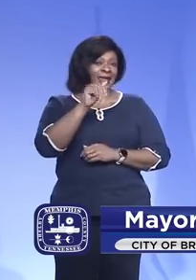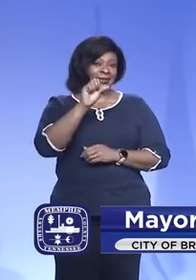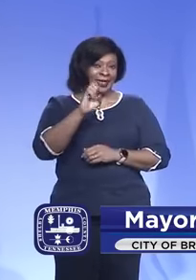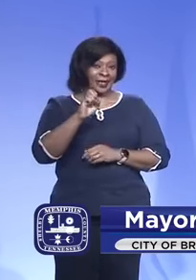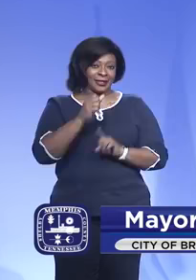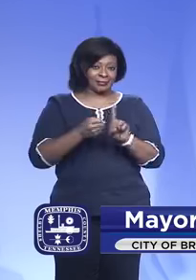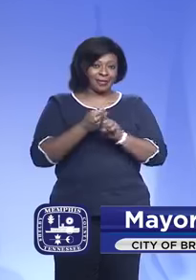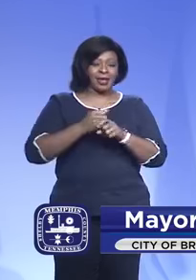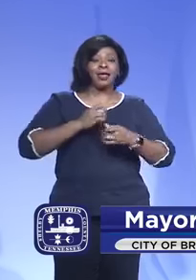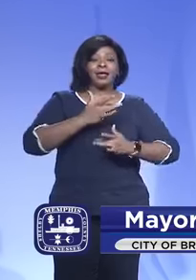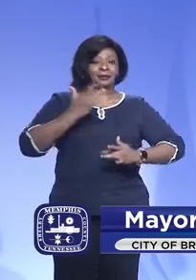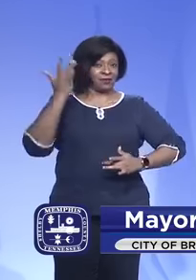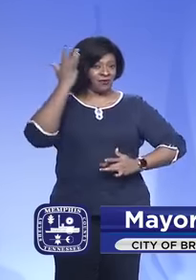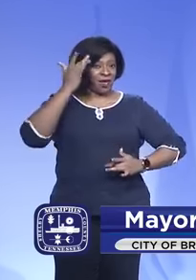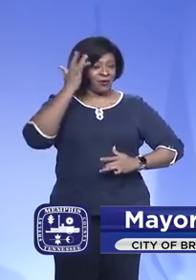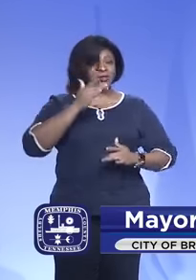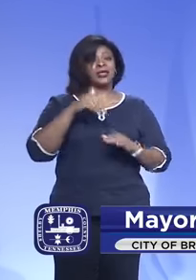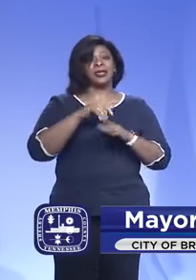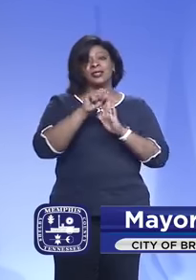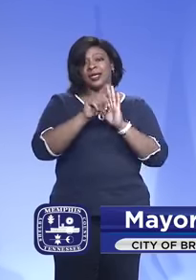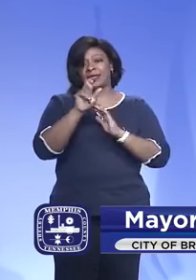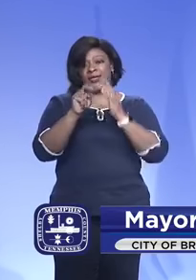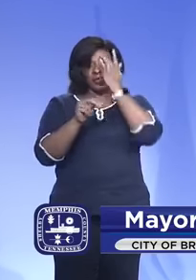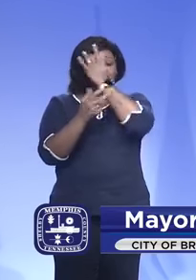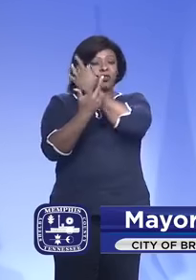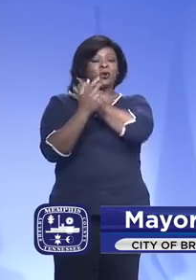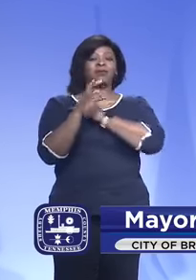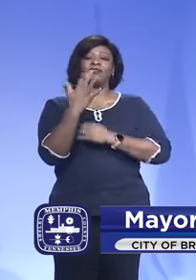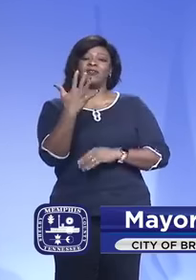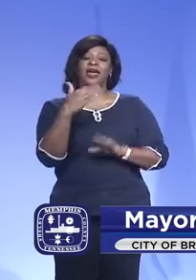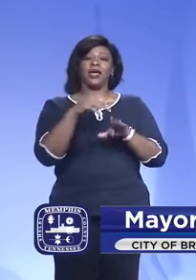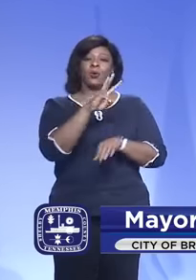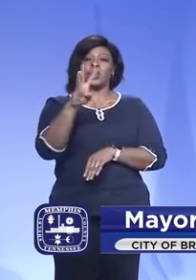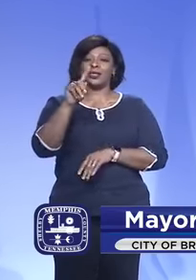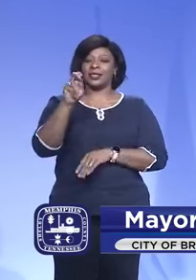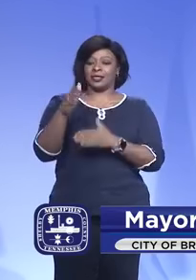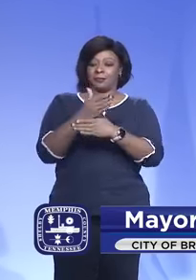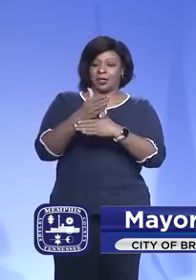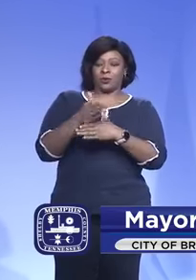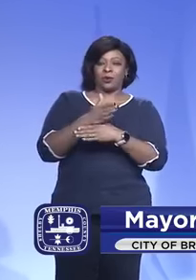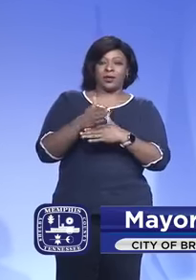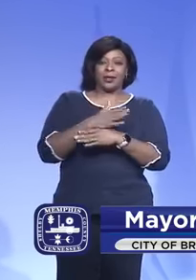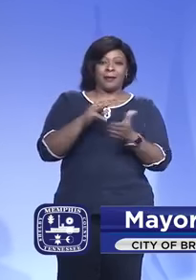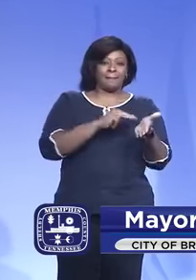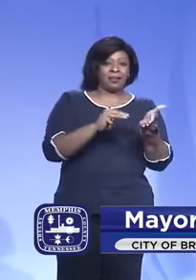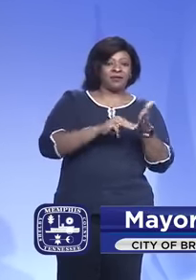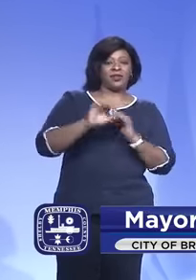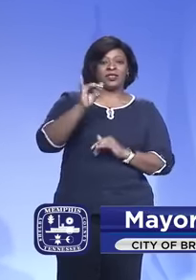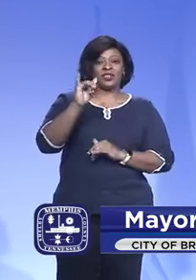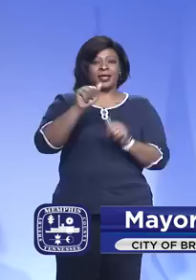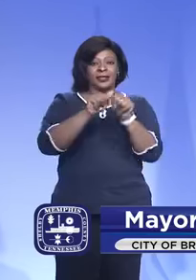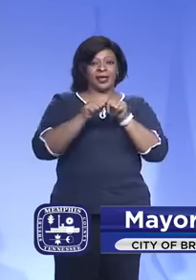Tennessee. And as of this morning, 3 of the top 5 are still in West Tennessee in the